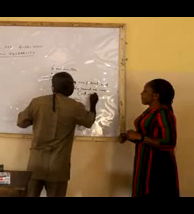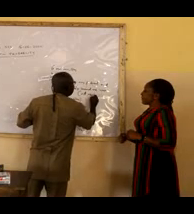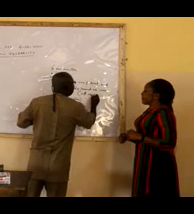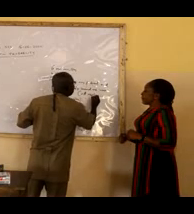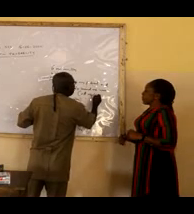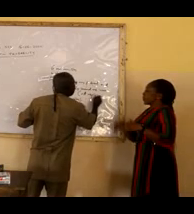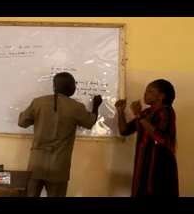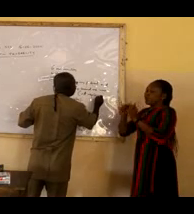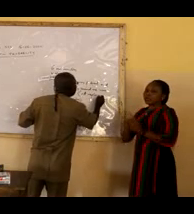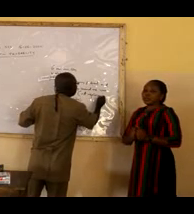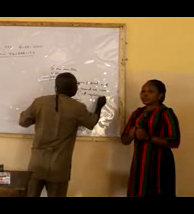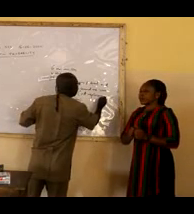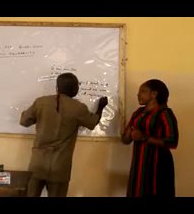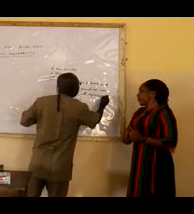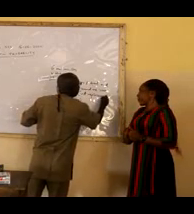replacement.